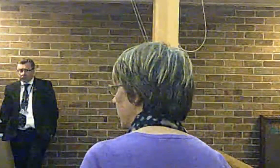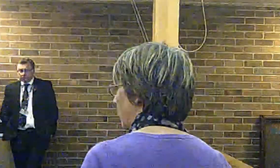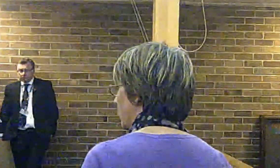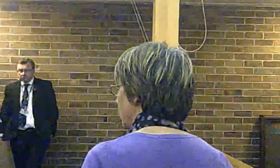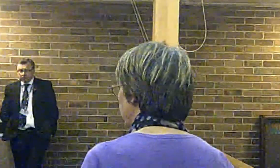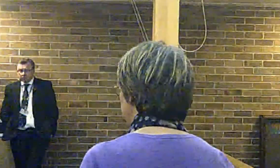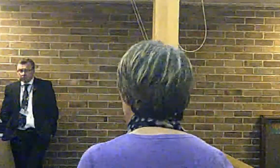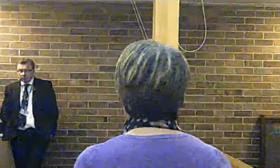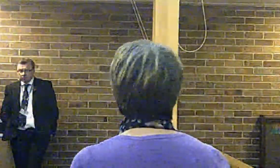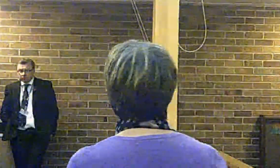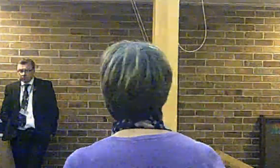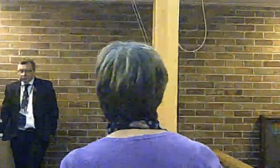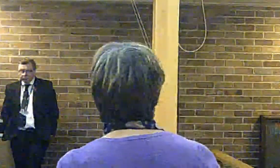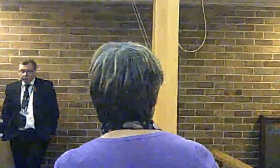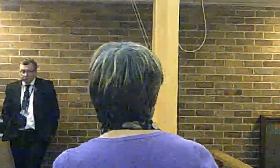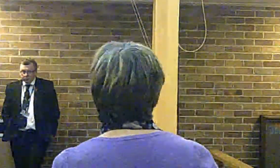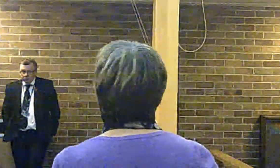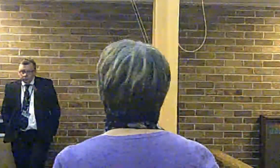they do for us.